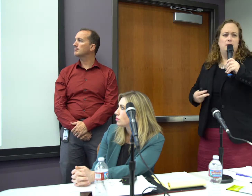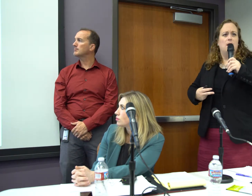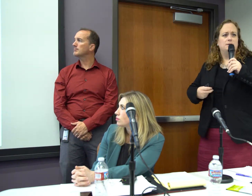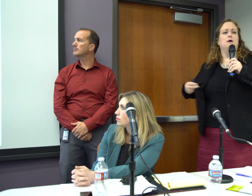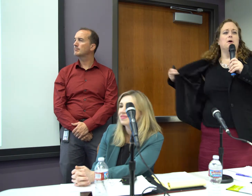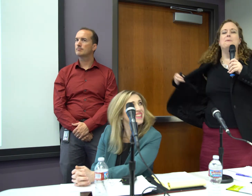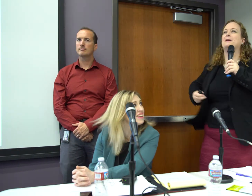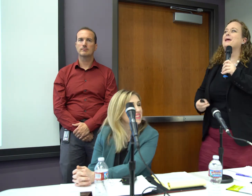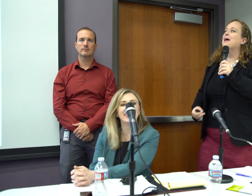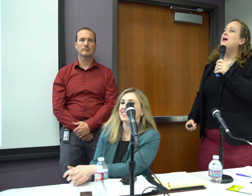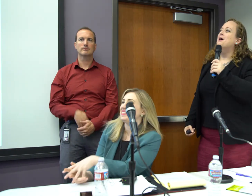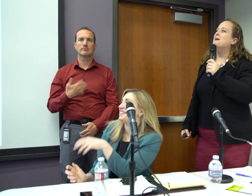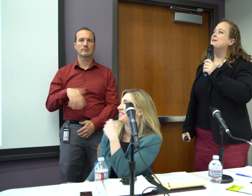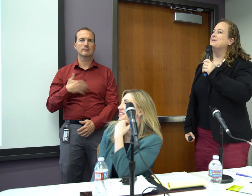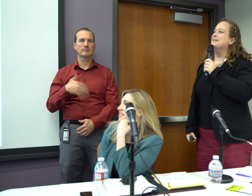I'm like really hot.